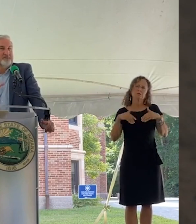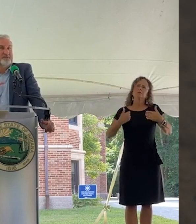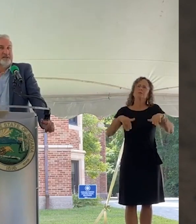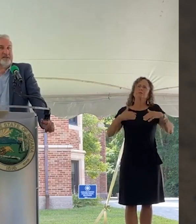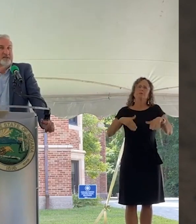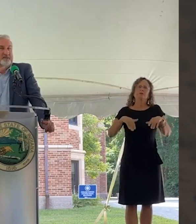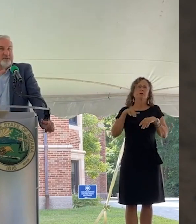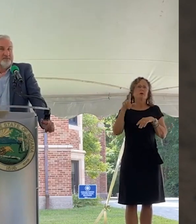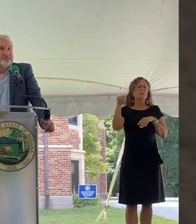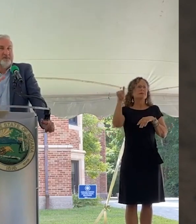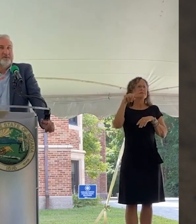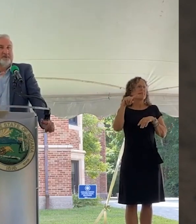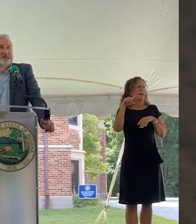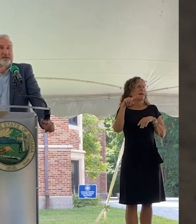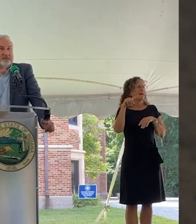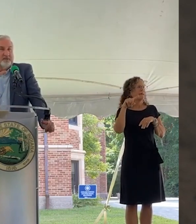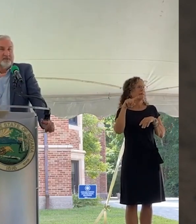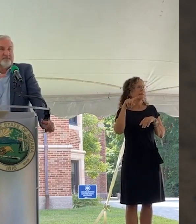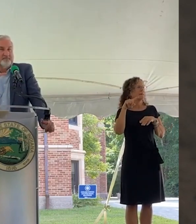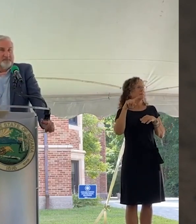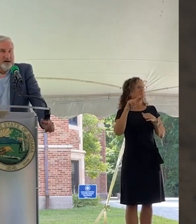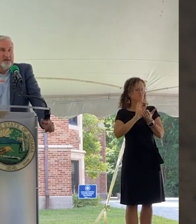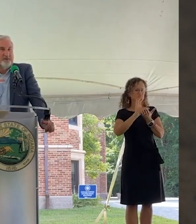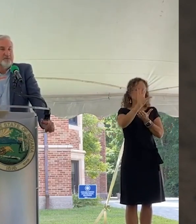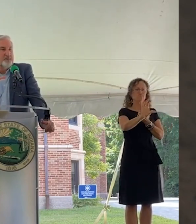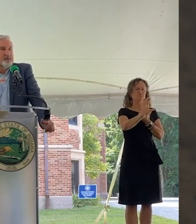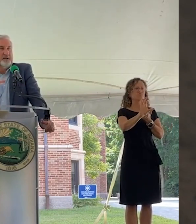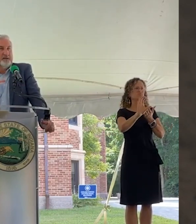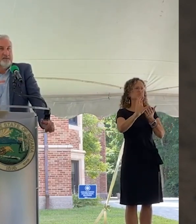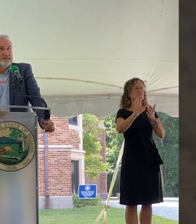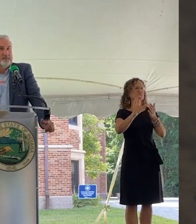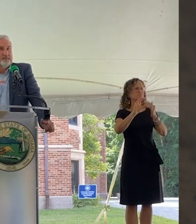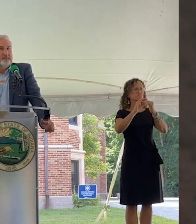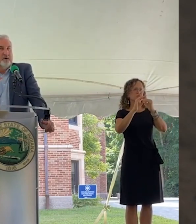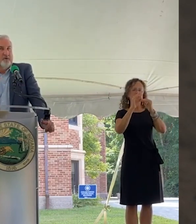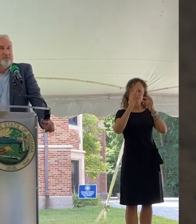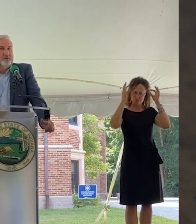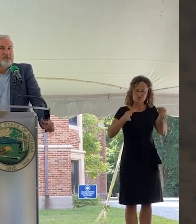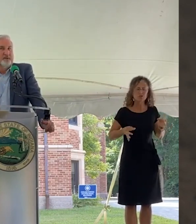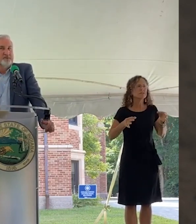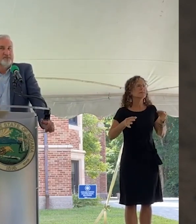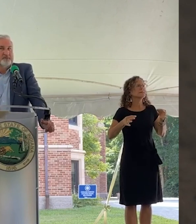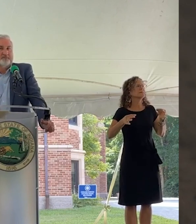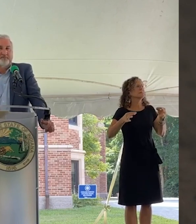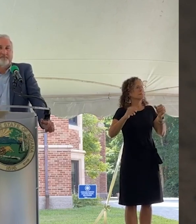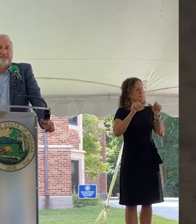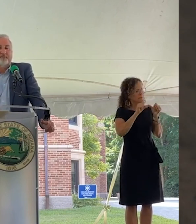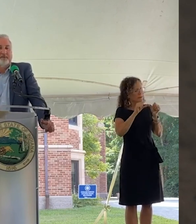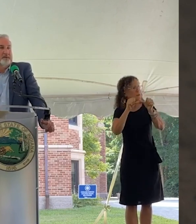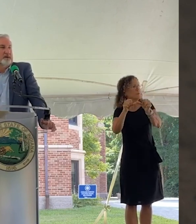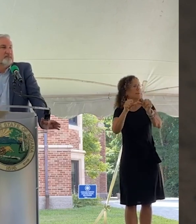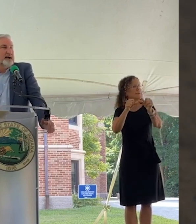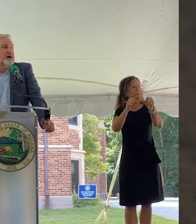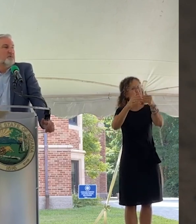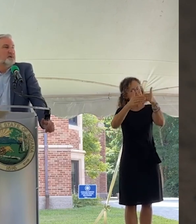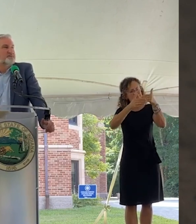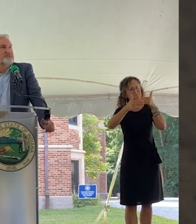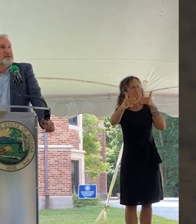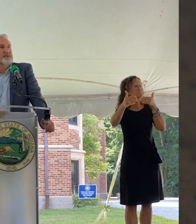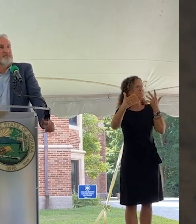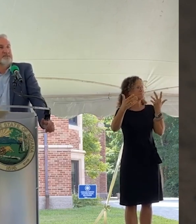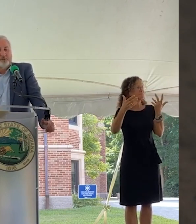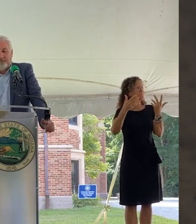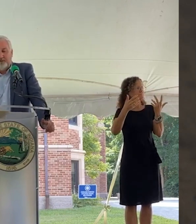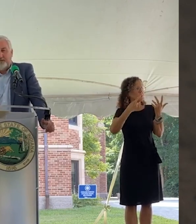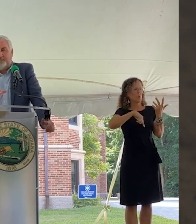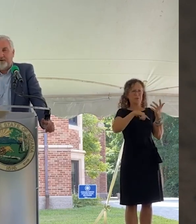providing the certainty and the stability and the continuity over the years to allow us